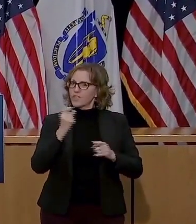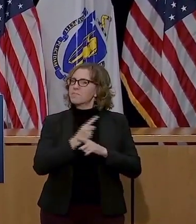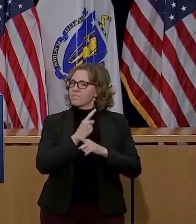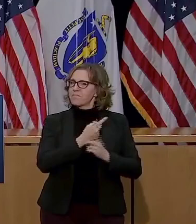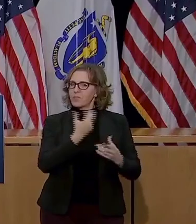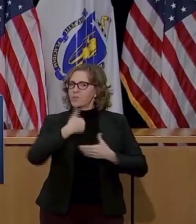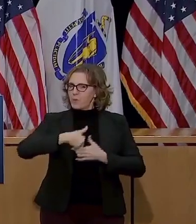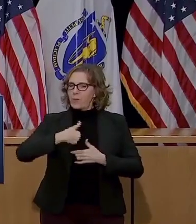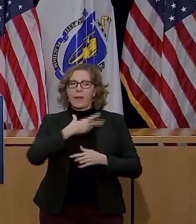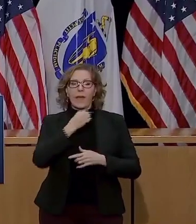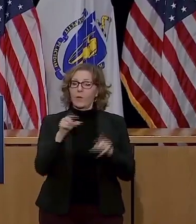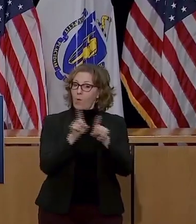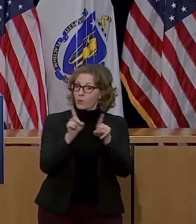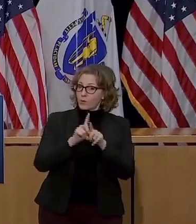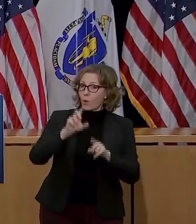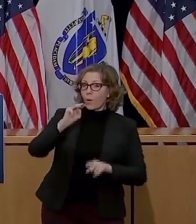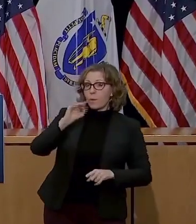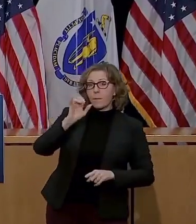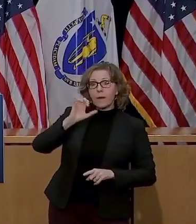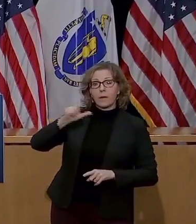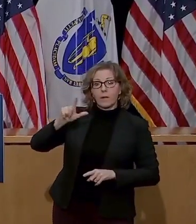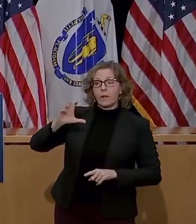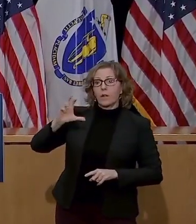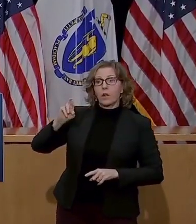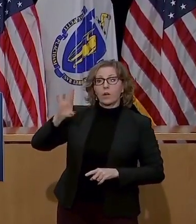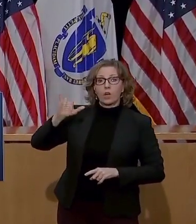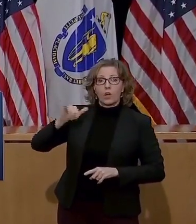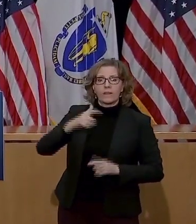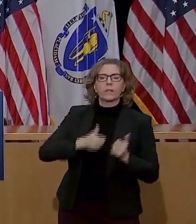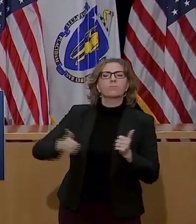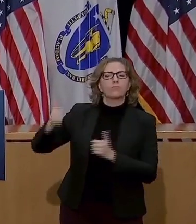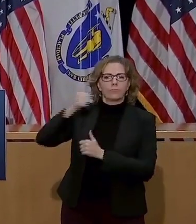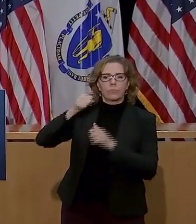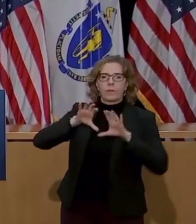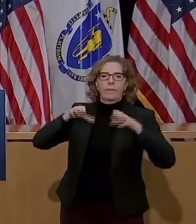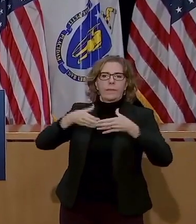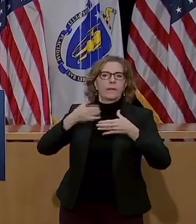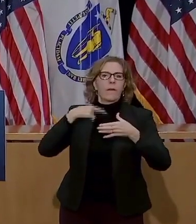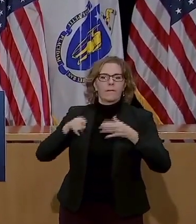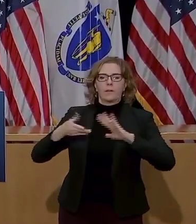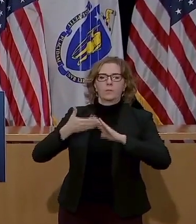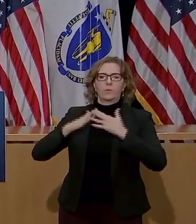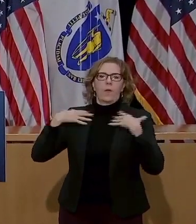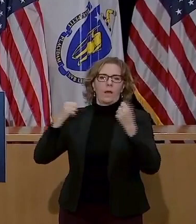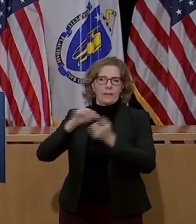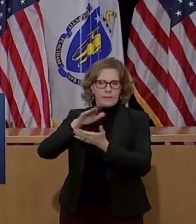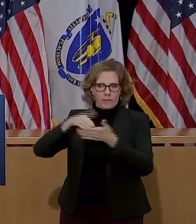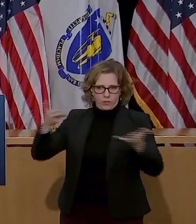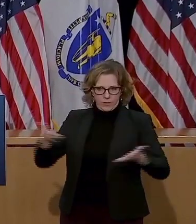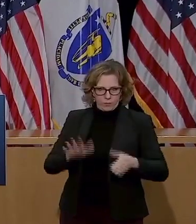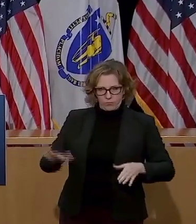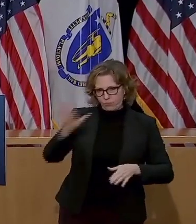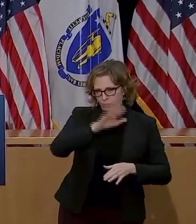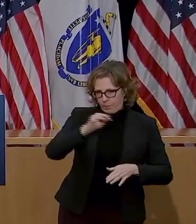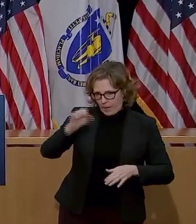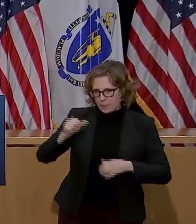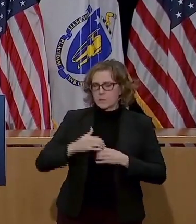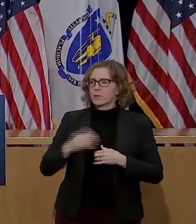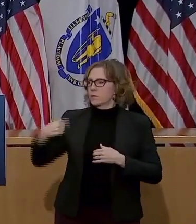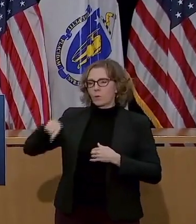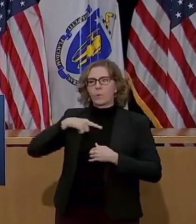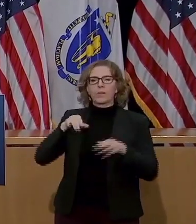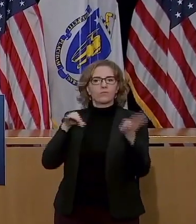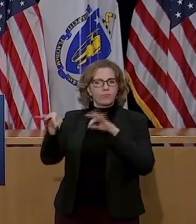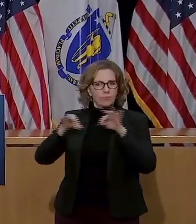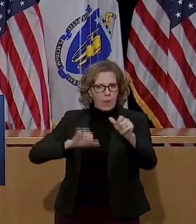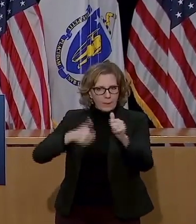Michael Curry, who's the head of the League of Community Health Centers here in the Commonwealth, to talk about an update on the vaccine program